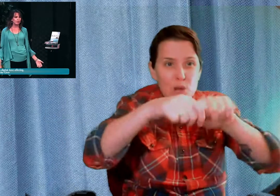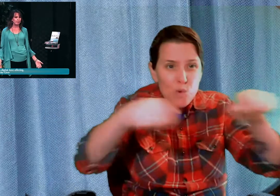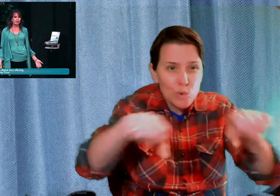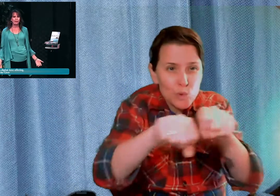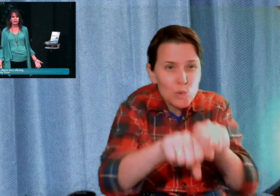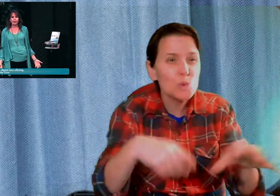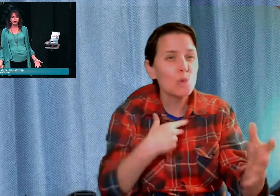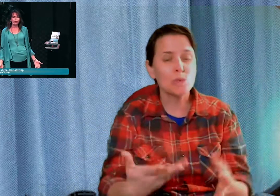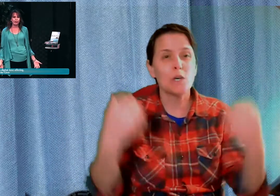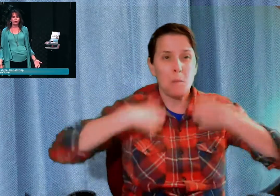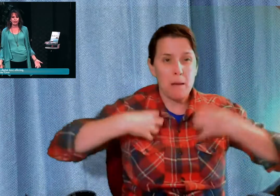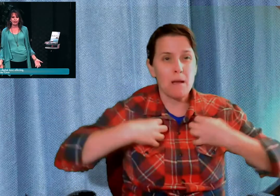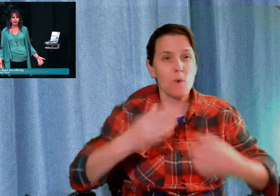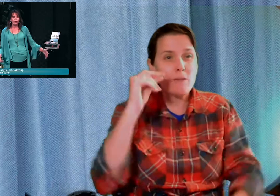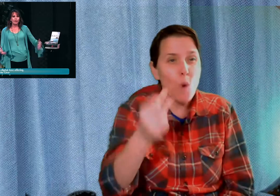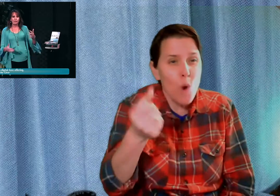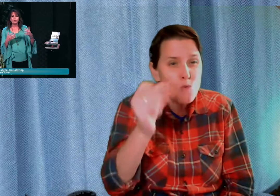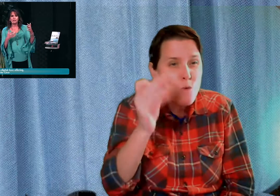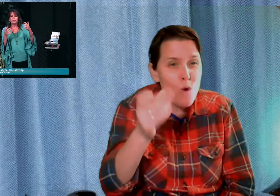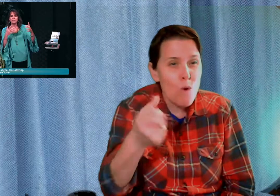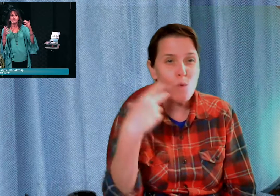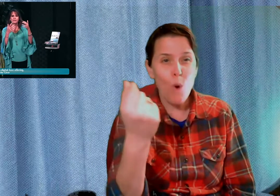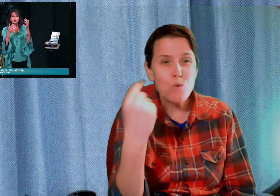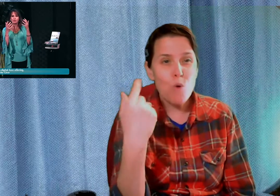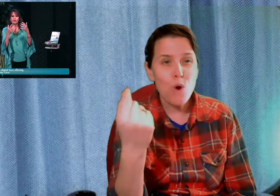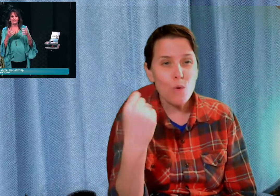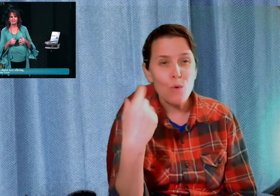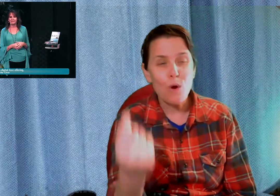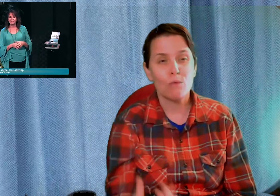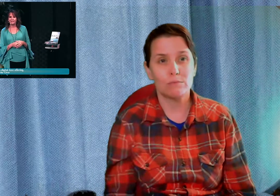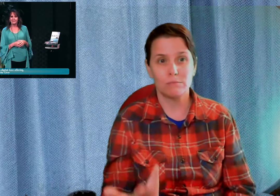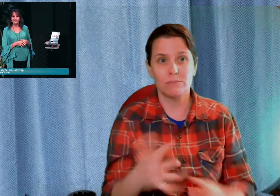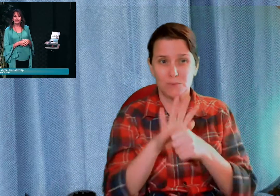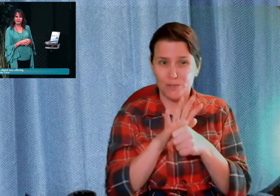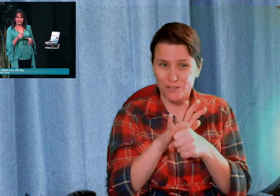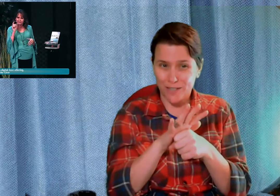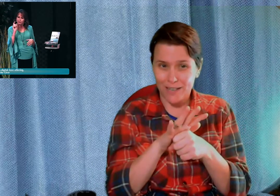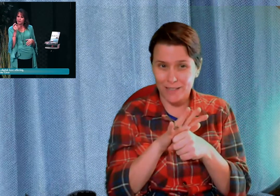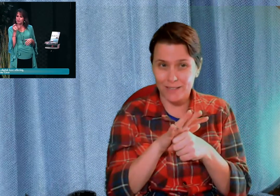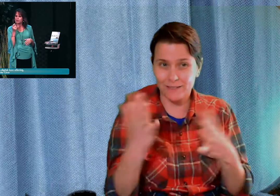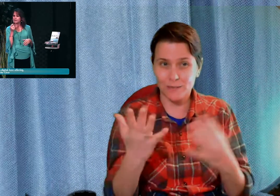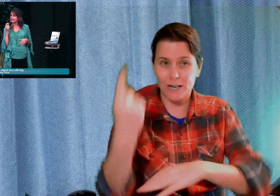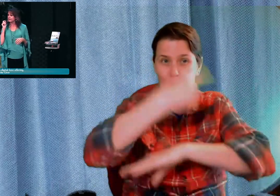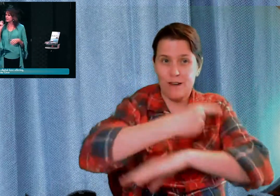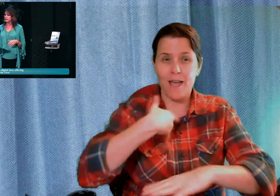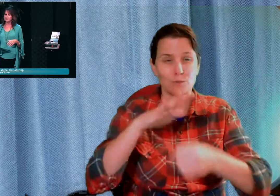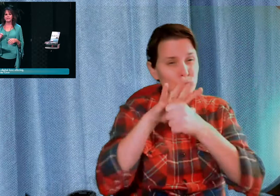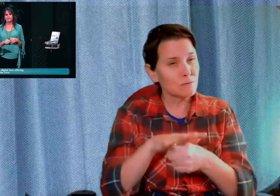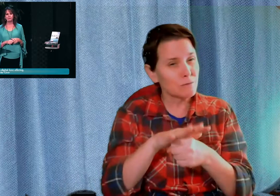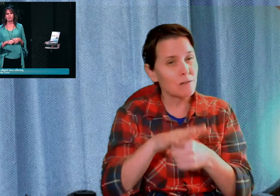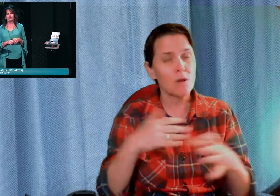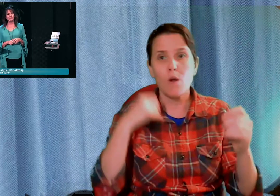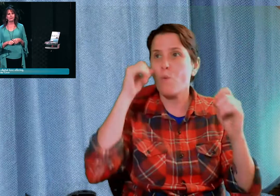get your backpack, we gotta go. There was a little stress in our days, and I woke up one day and I said, wait a